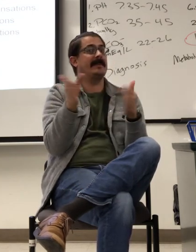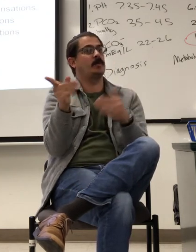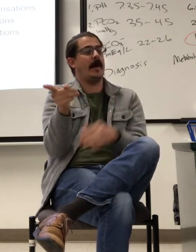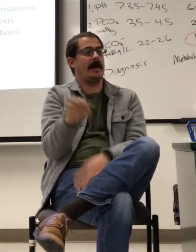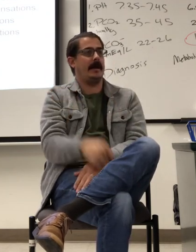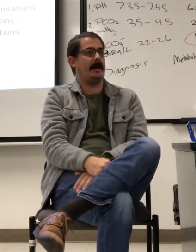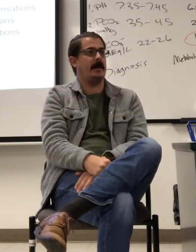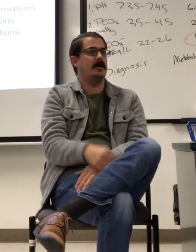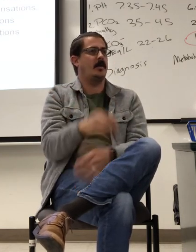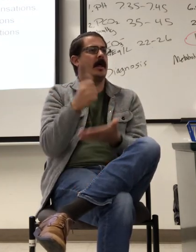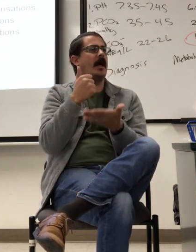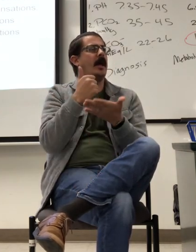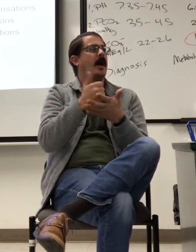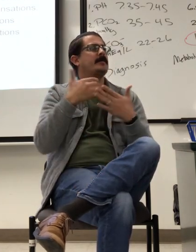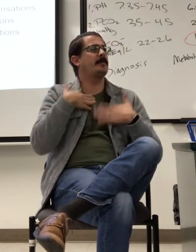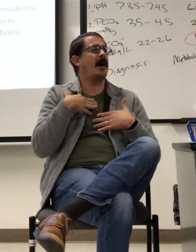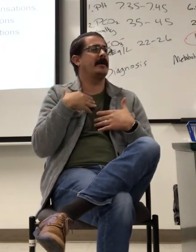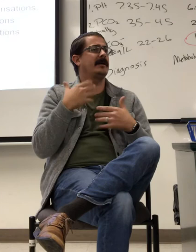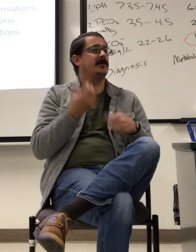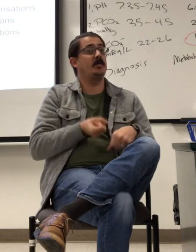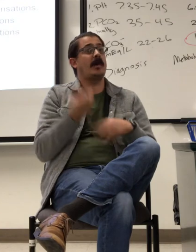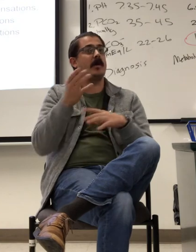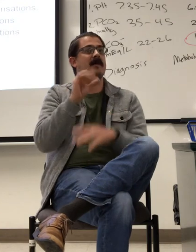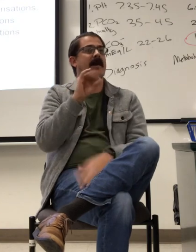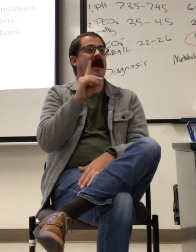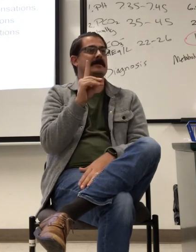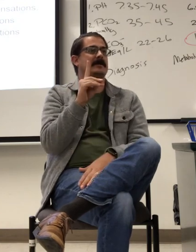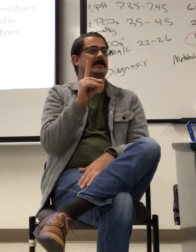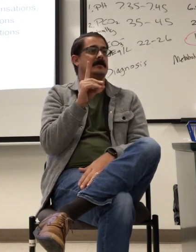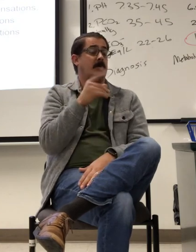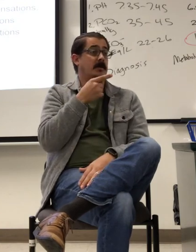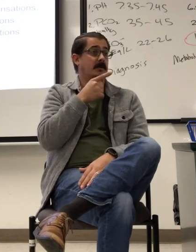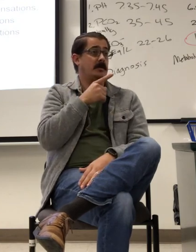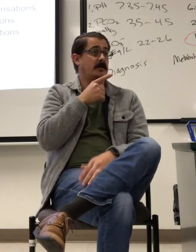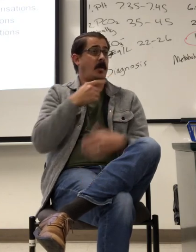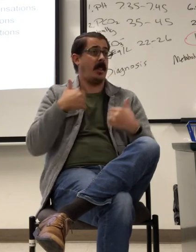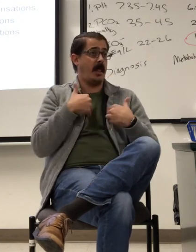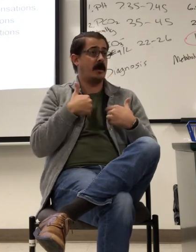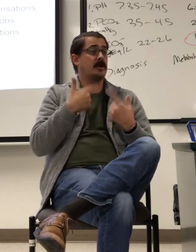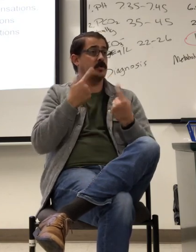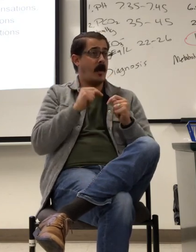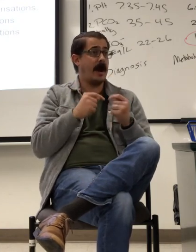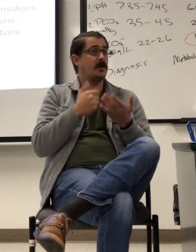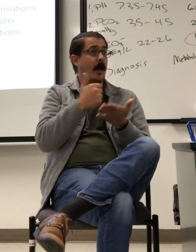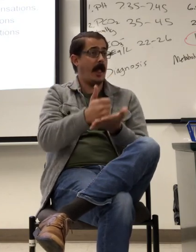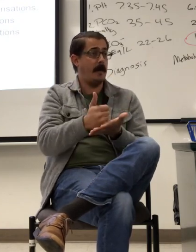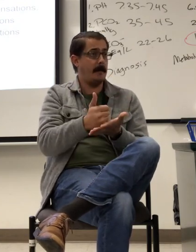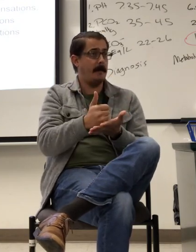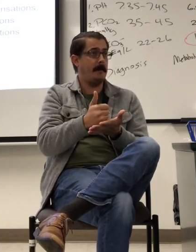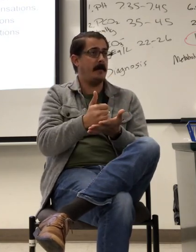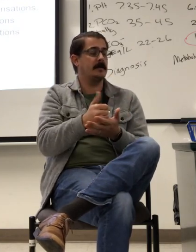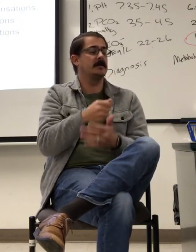it helps the body to get rid of acid. So it is trying to help. So what we say is,